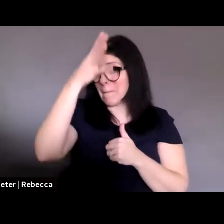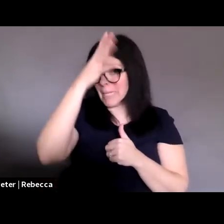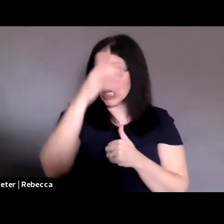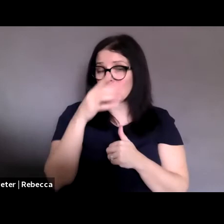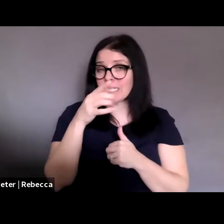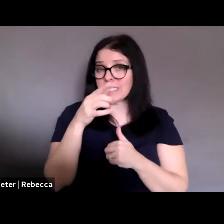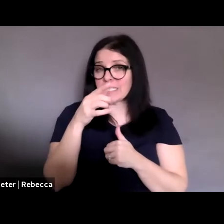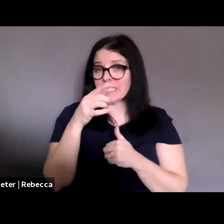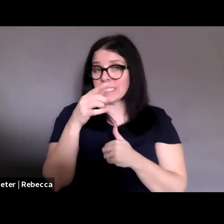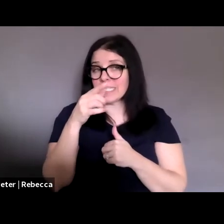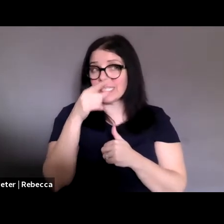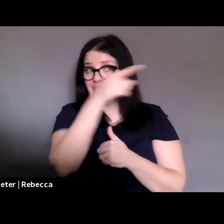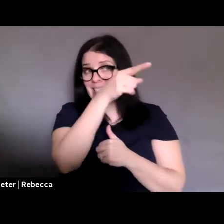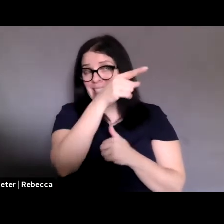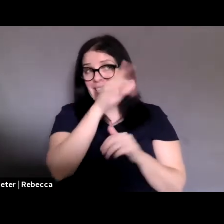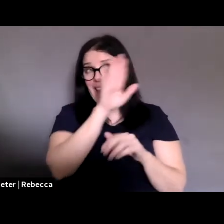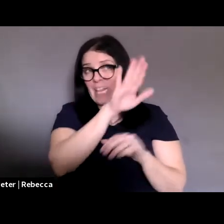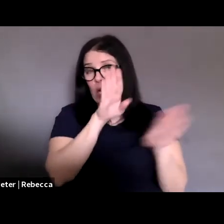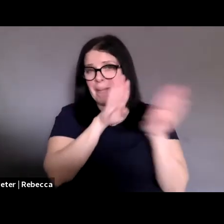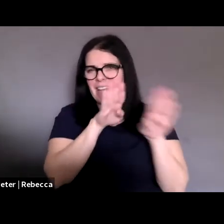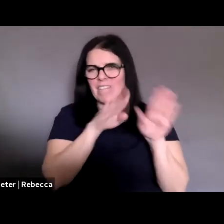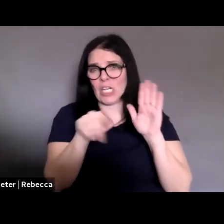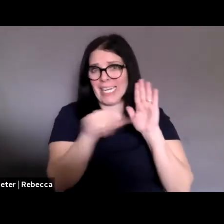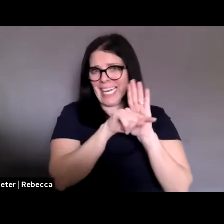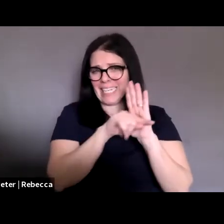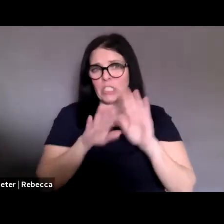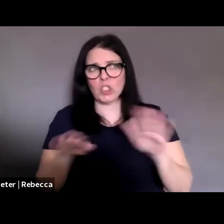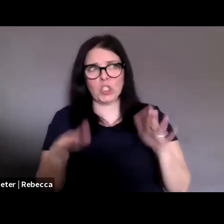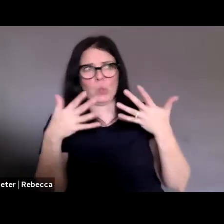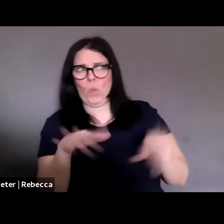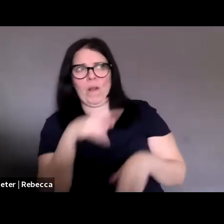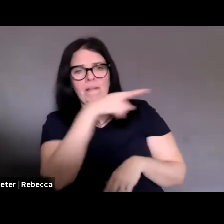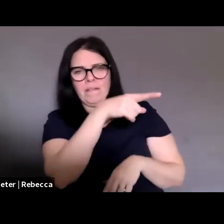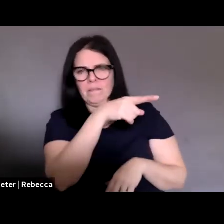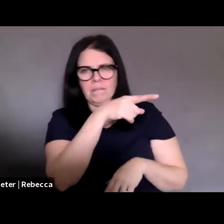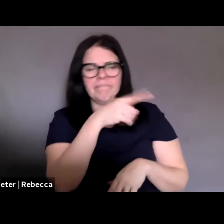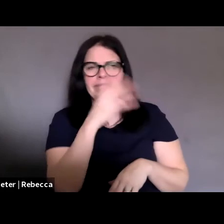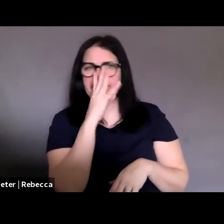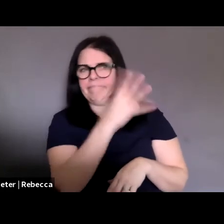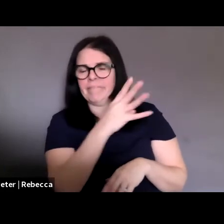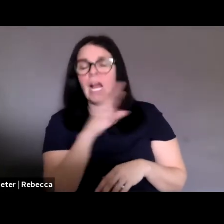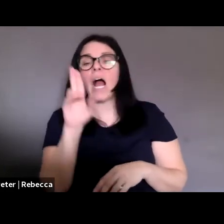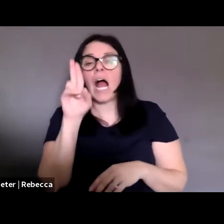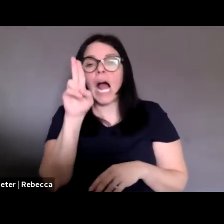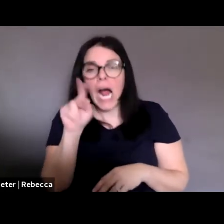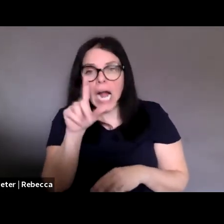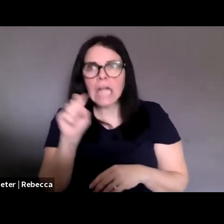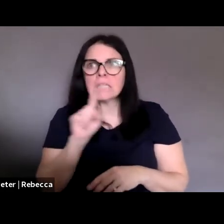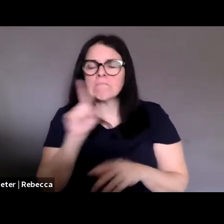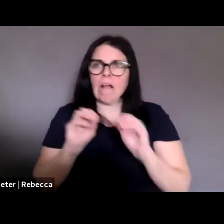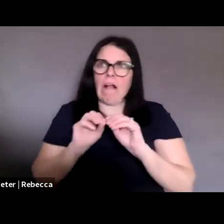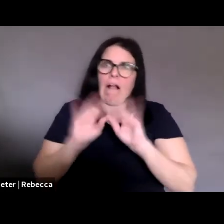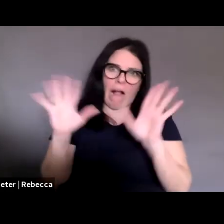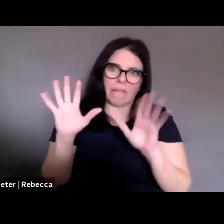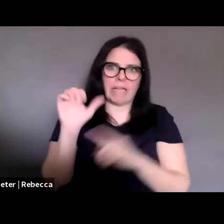children resist, short of clearly established evidence of child abuse, and ignore